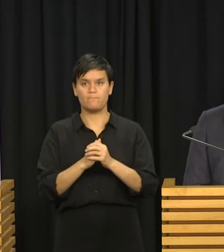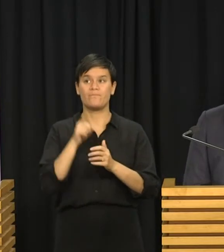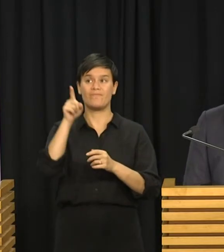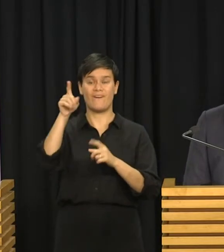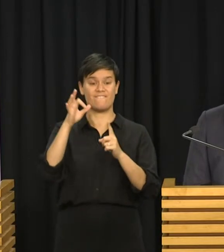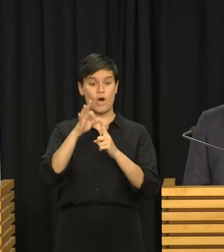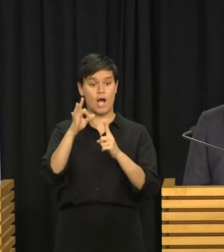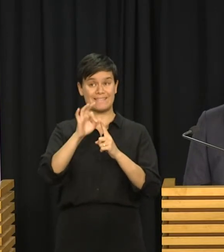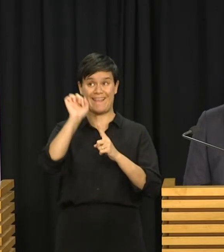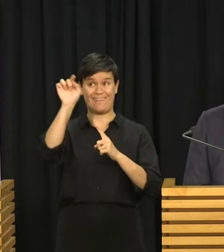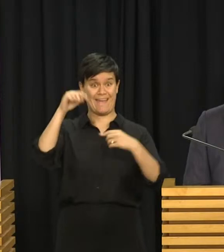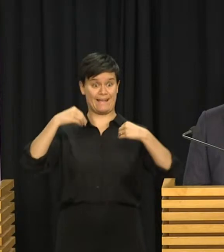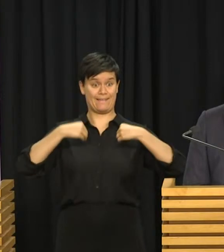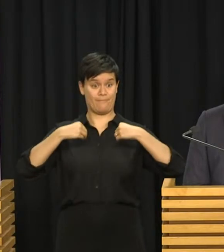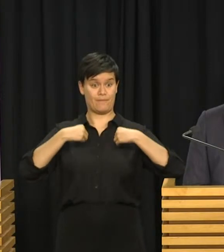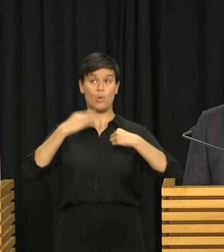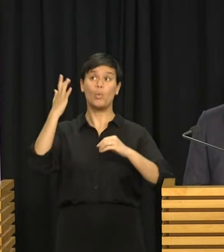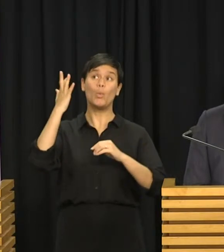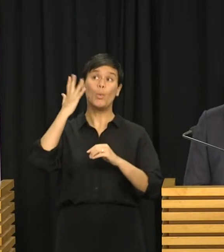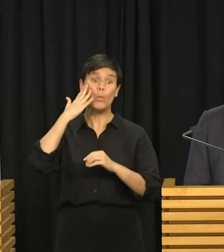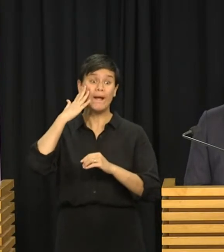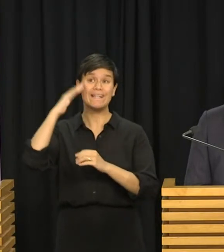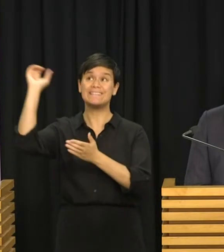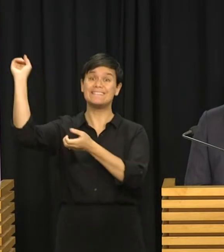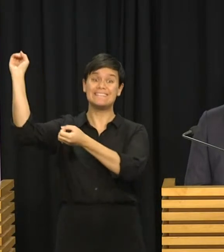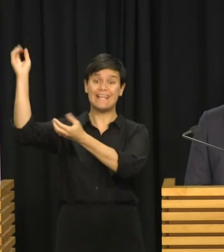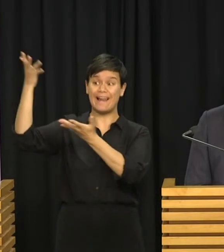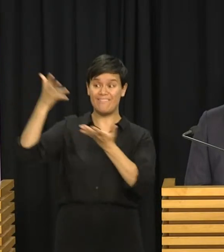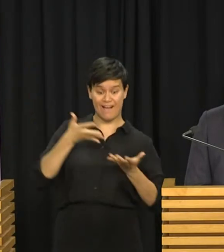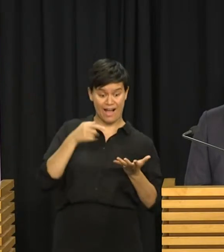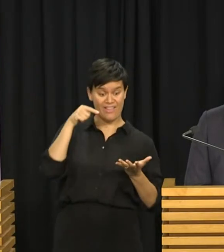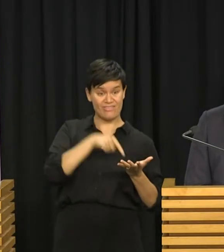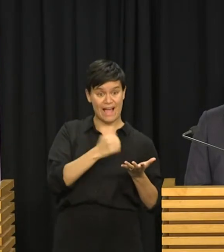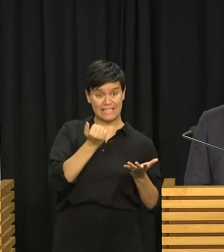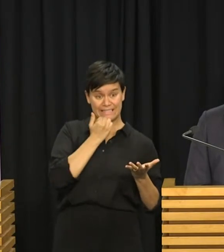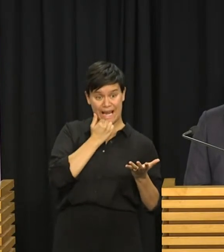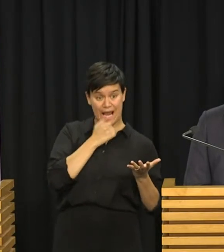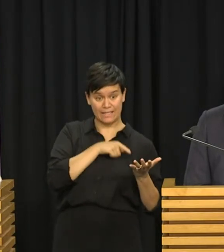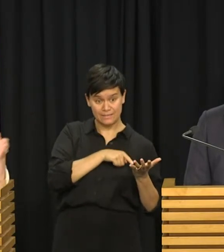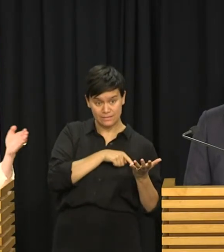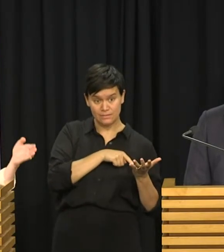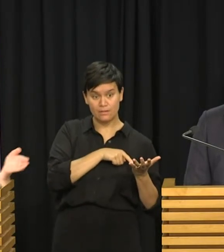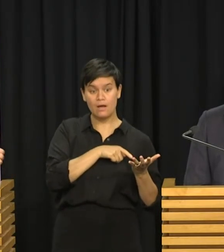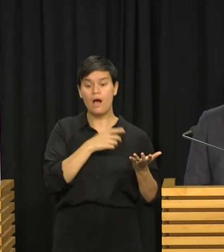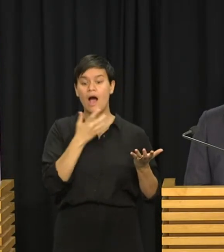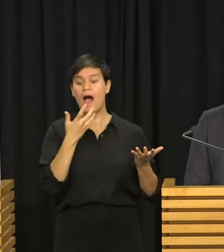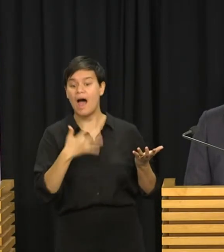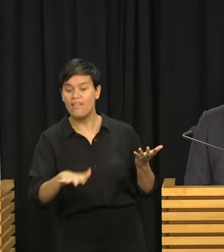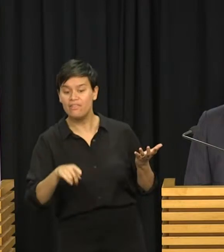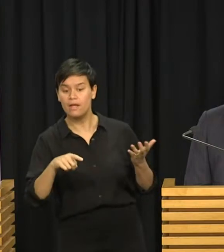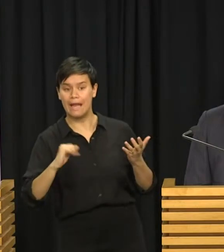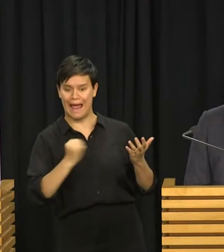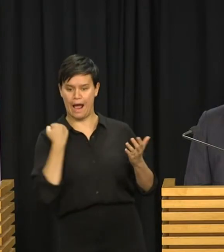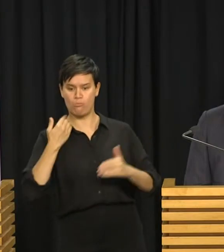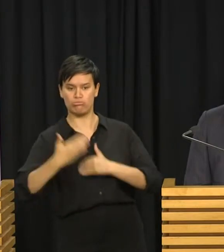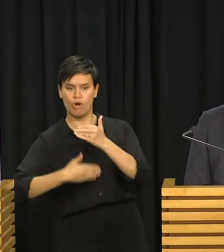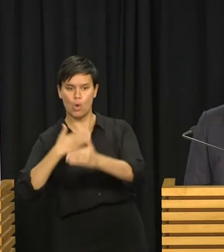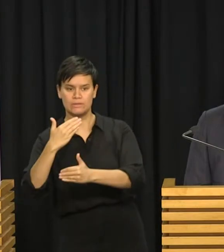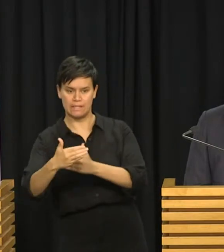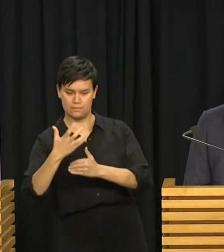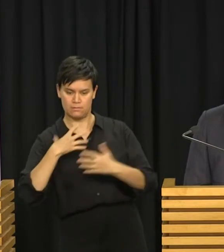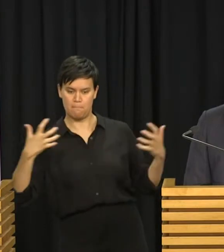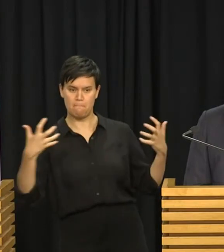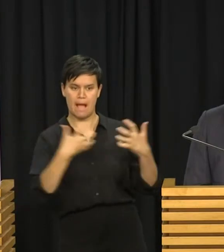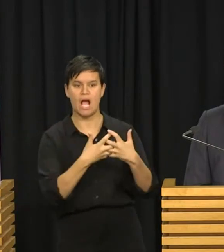schedule for our vaccination program and how many we can anticipate receiving and when, with our sequencing framework, which is